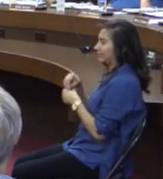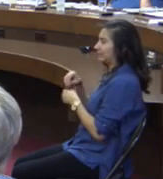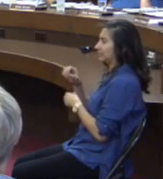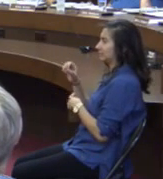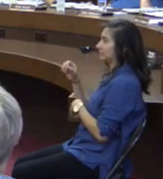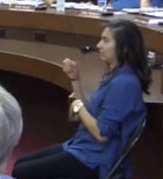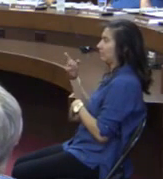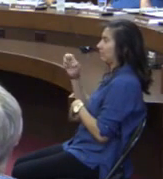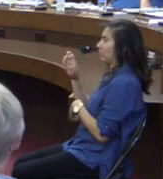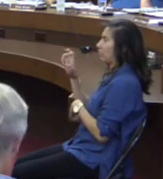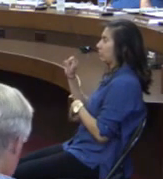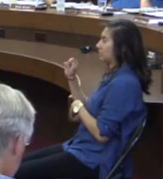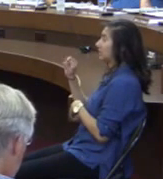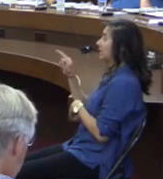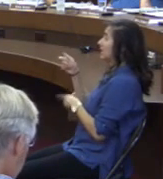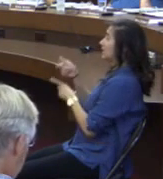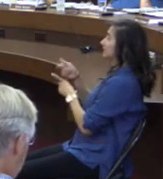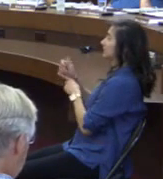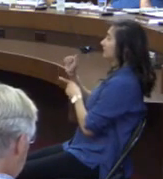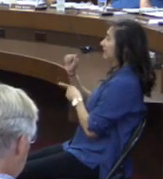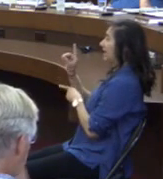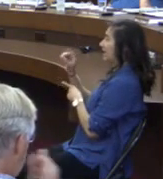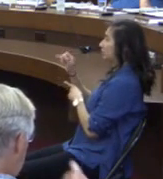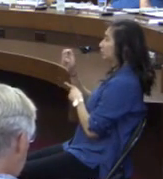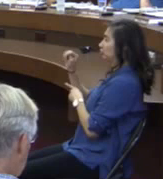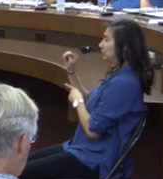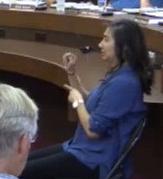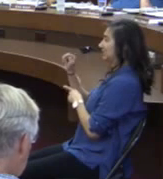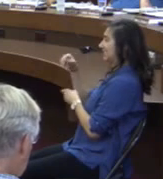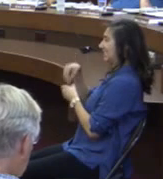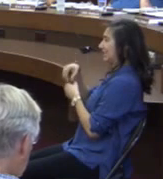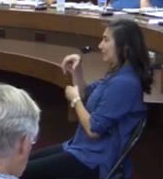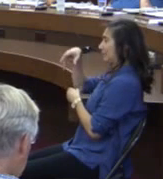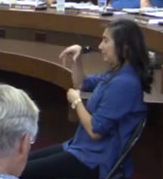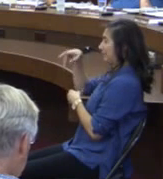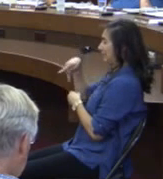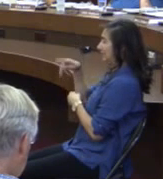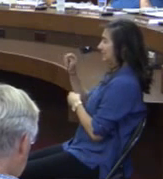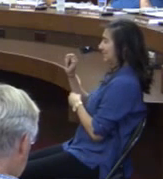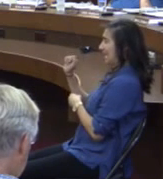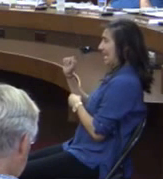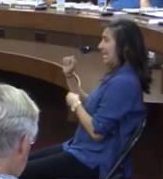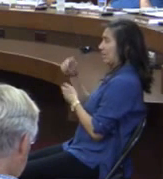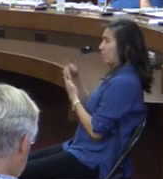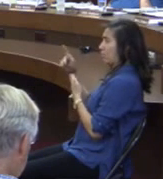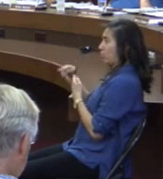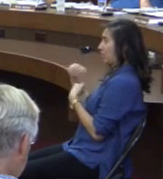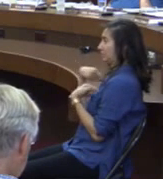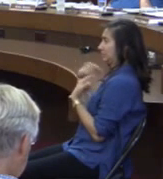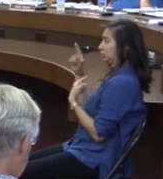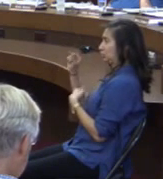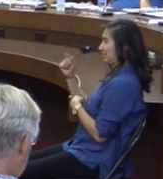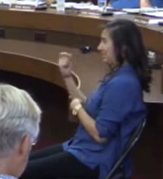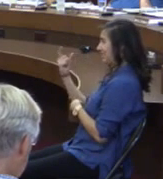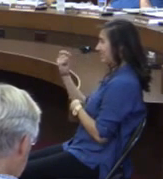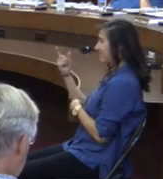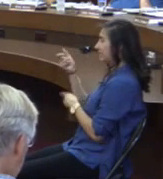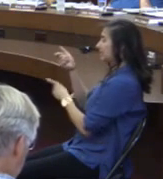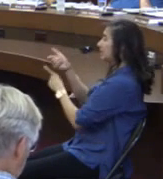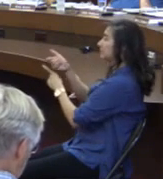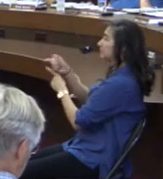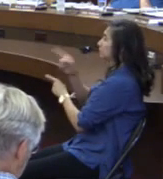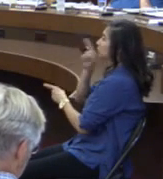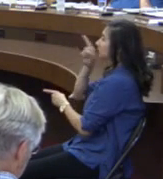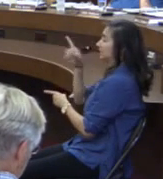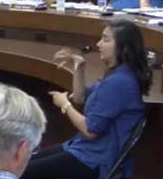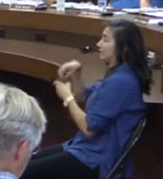been adjuncting for us in the PTA program since 2011. During that time, he was instrumental in leading